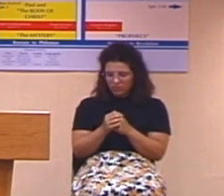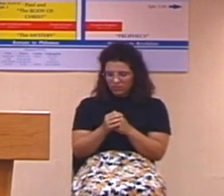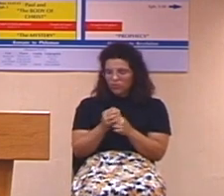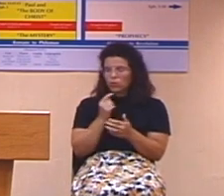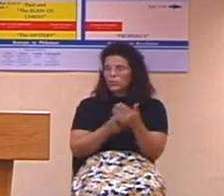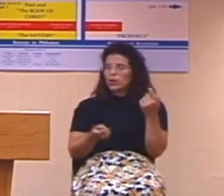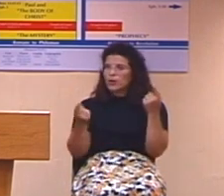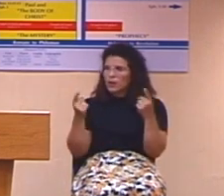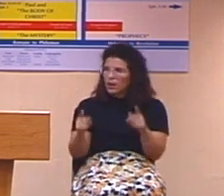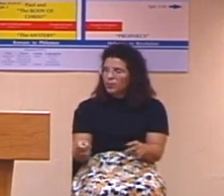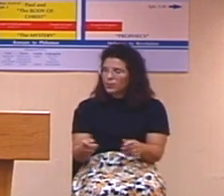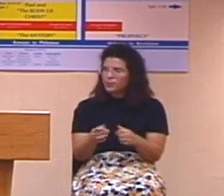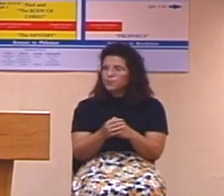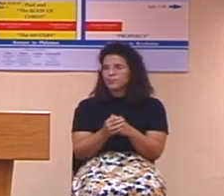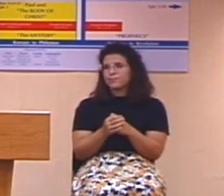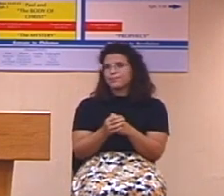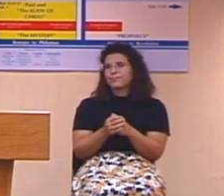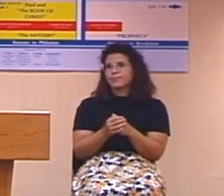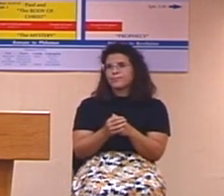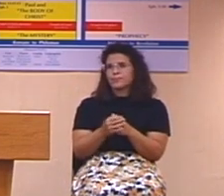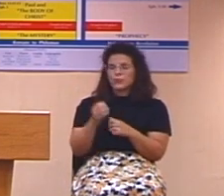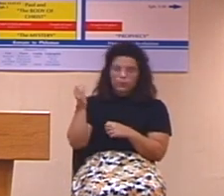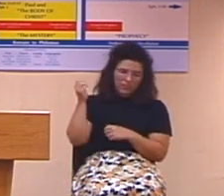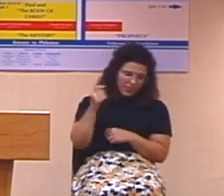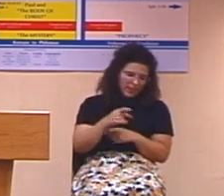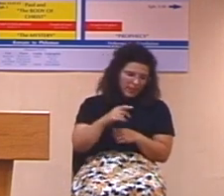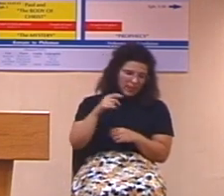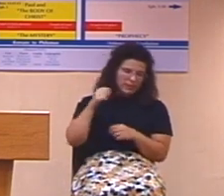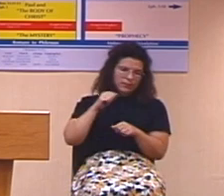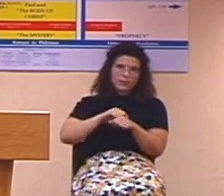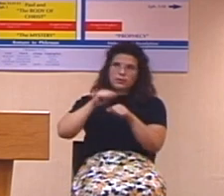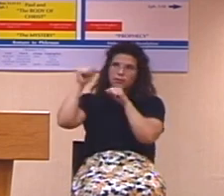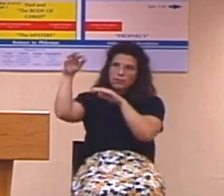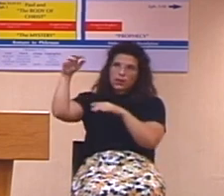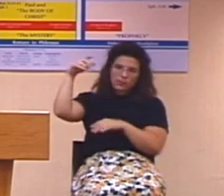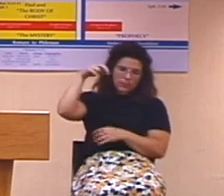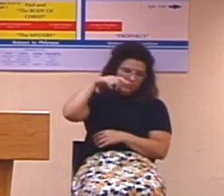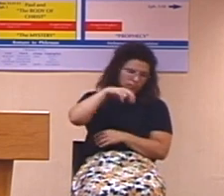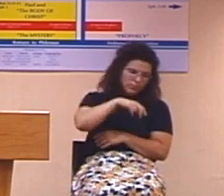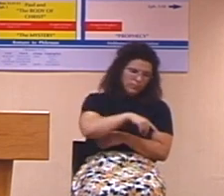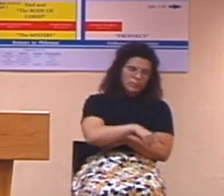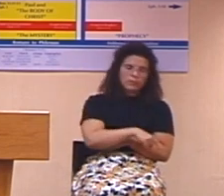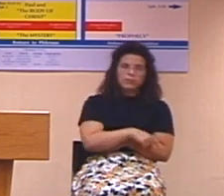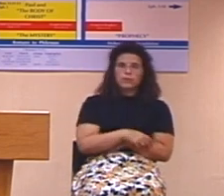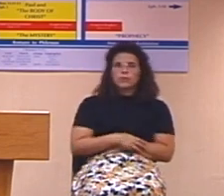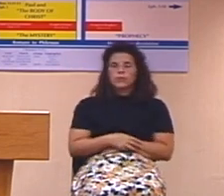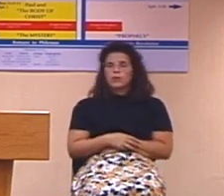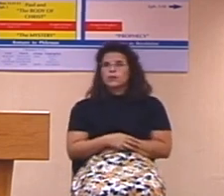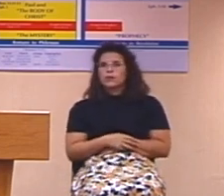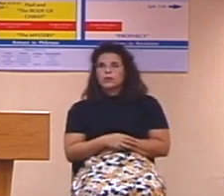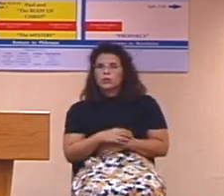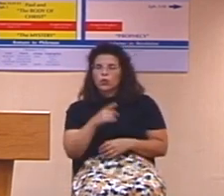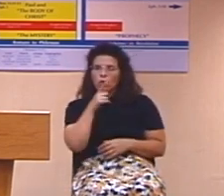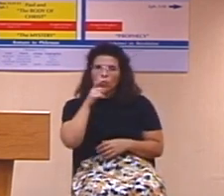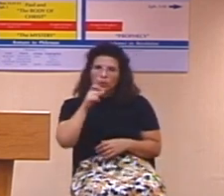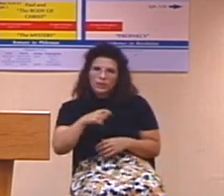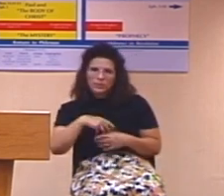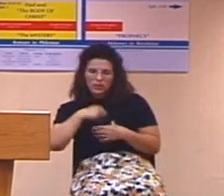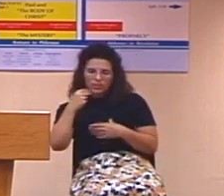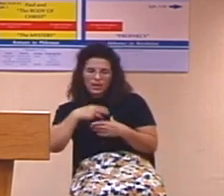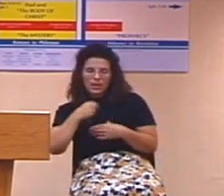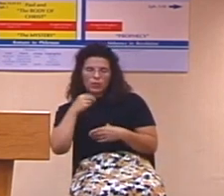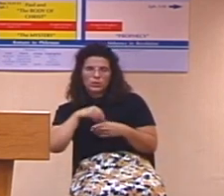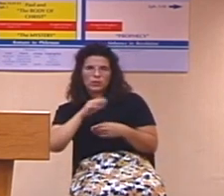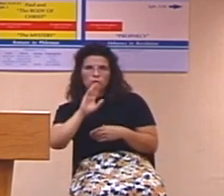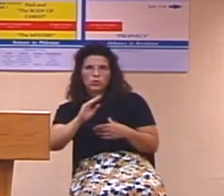What happened? They go back down the mountain, and off we go. Folks, who needs to come out of you in your